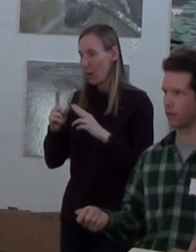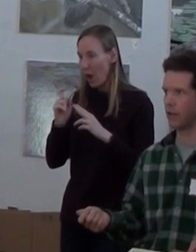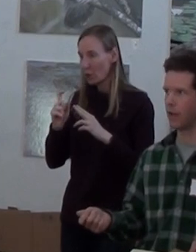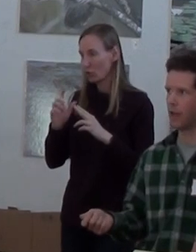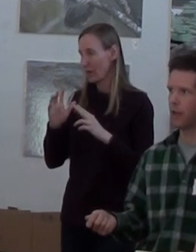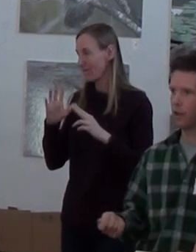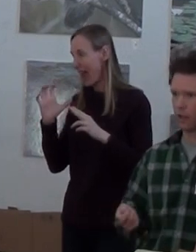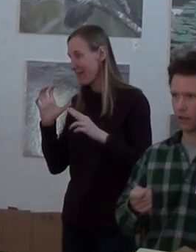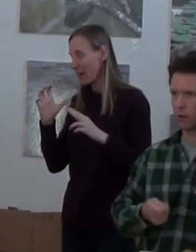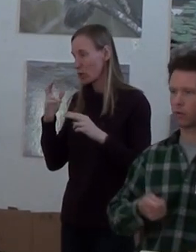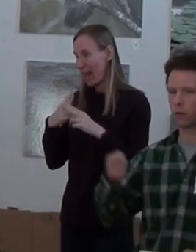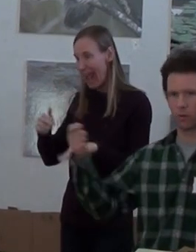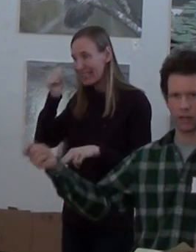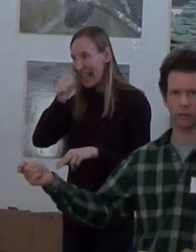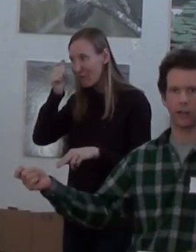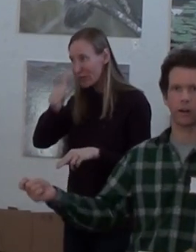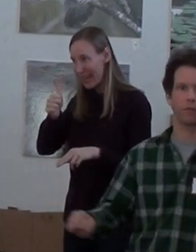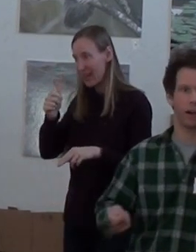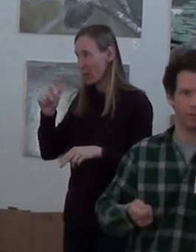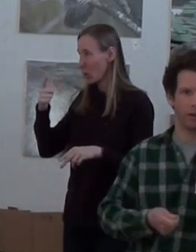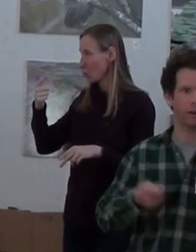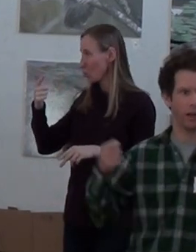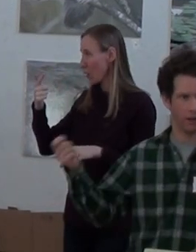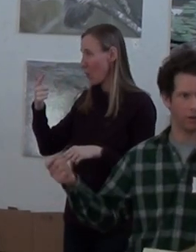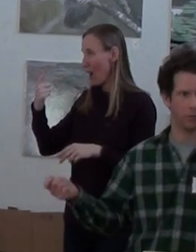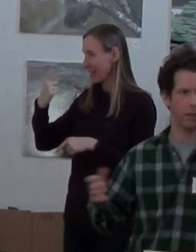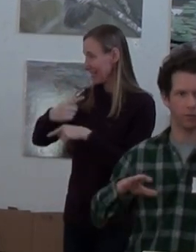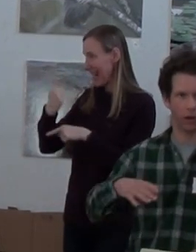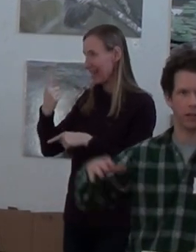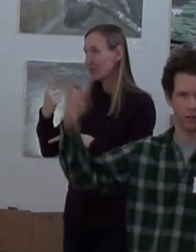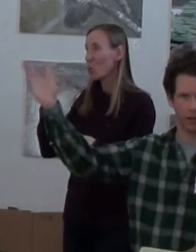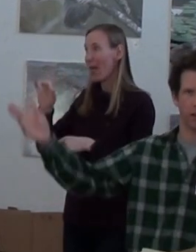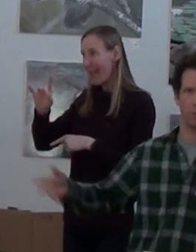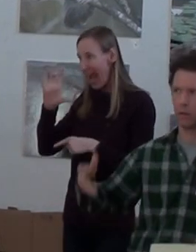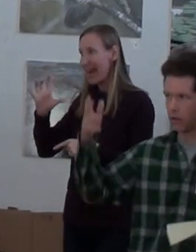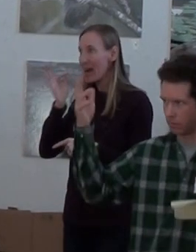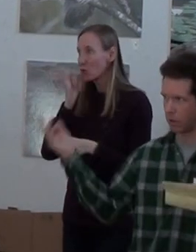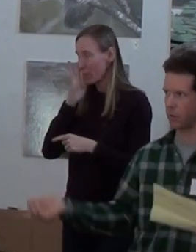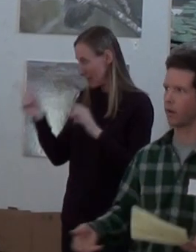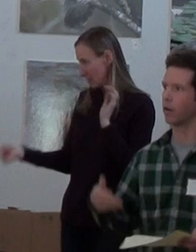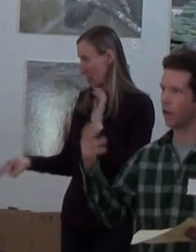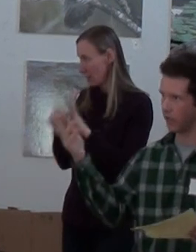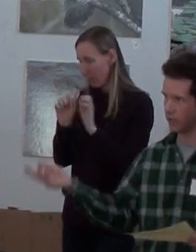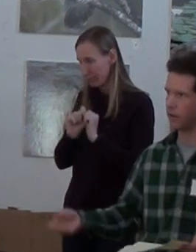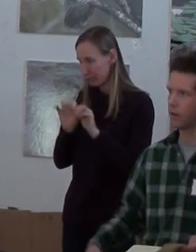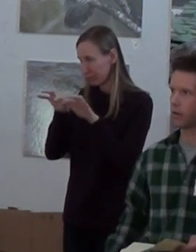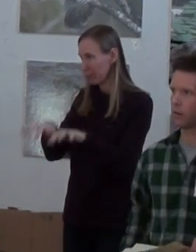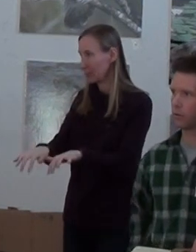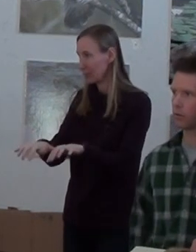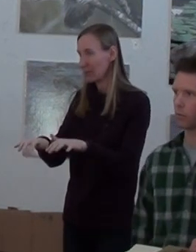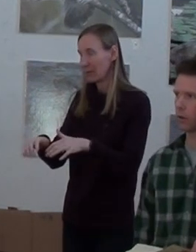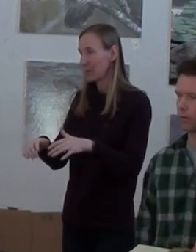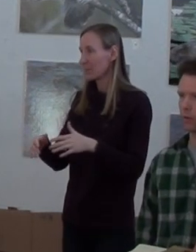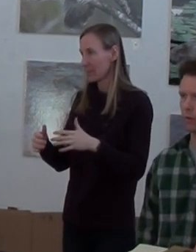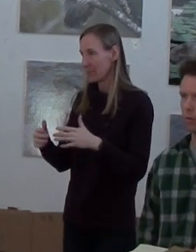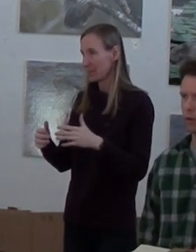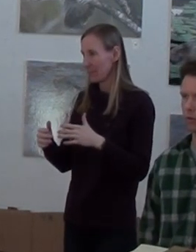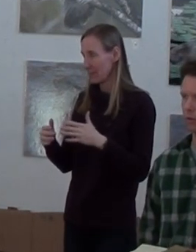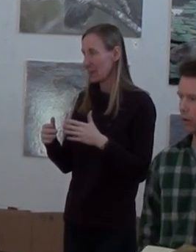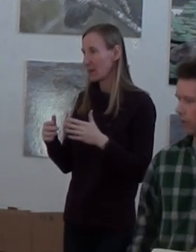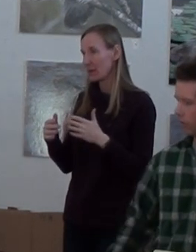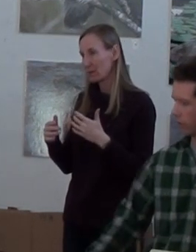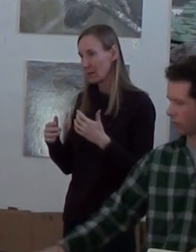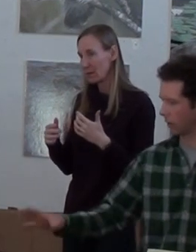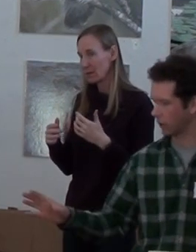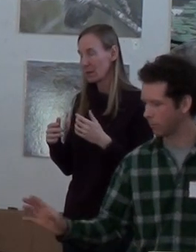500 eggs a day, and about 21 days later, 500, 800 bees gradually are going to be coming online to really fill the void.